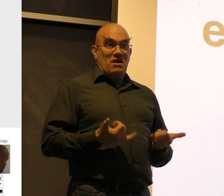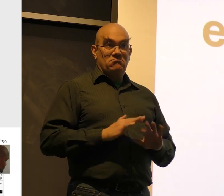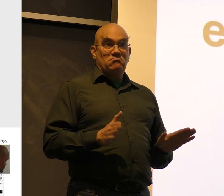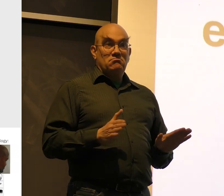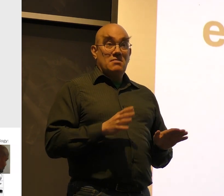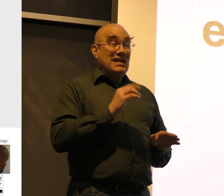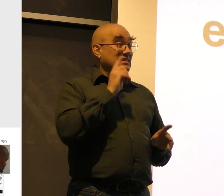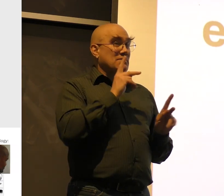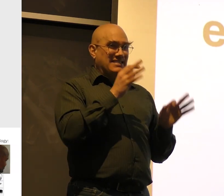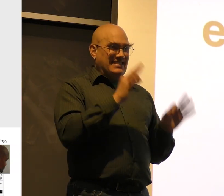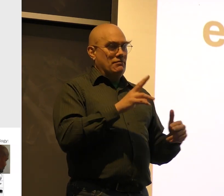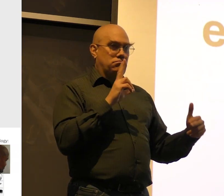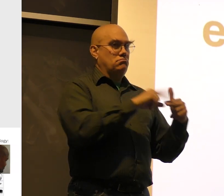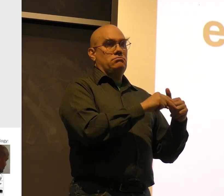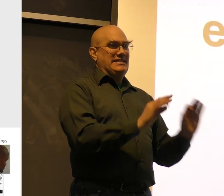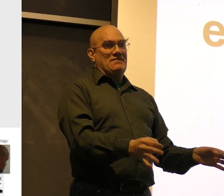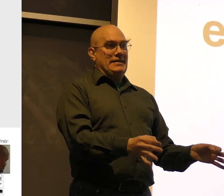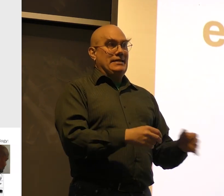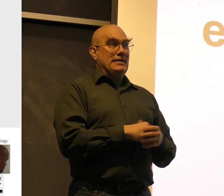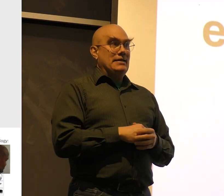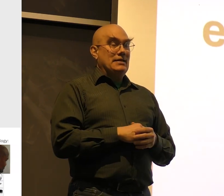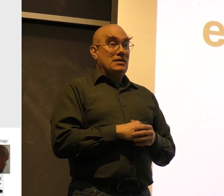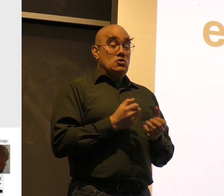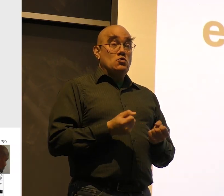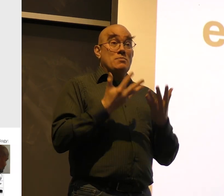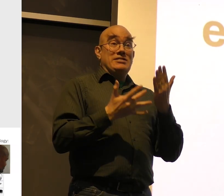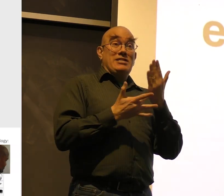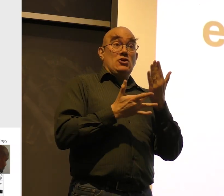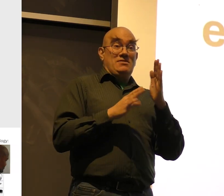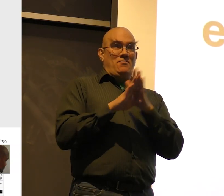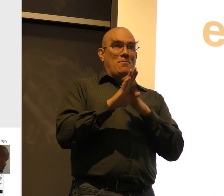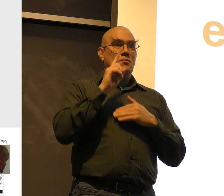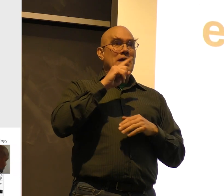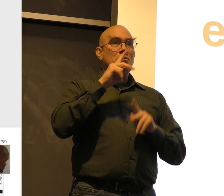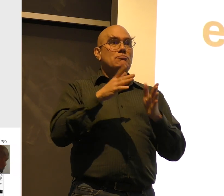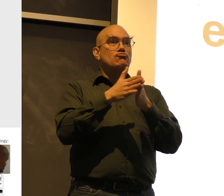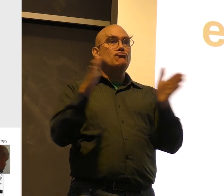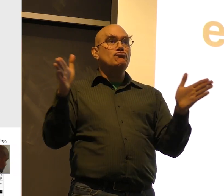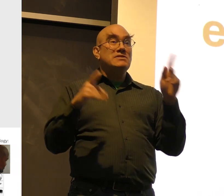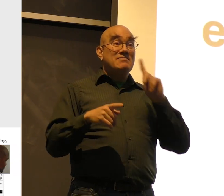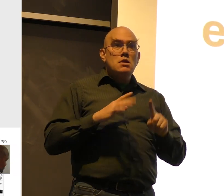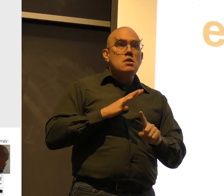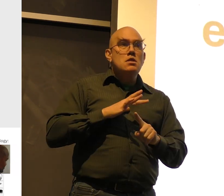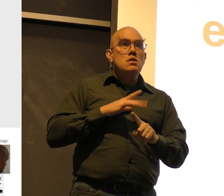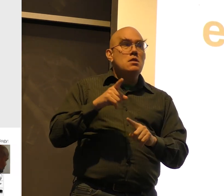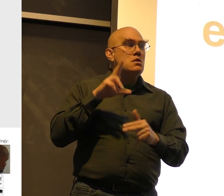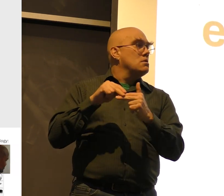And it's just the way of life now, and deaf people definitely have used it and embraced it. And it was developed for hearing people,